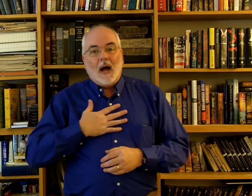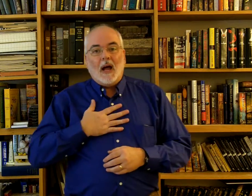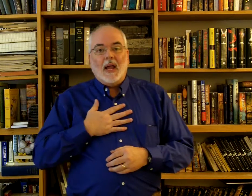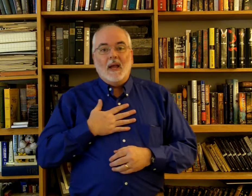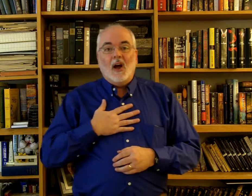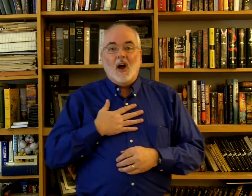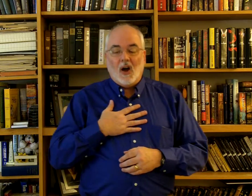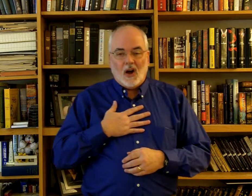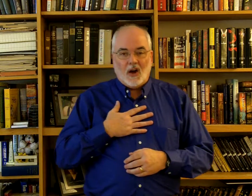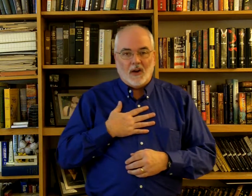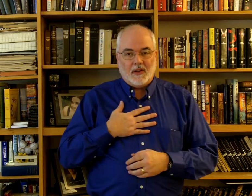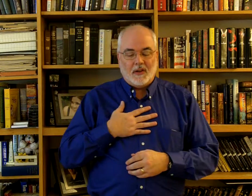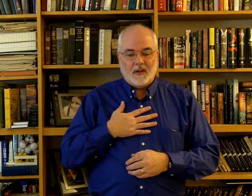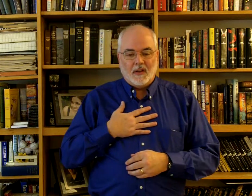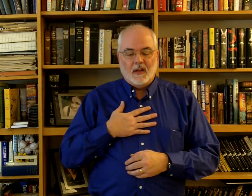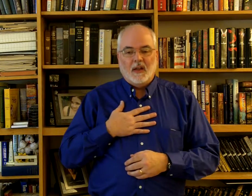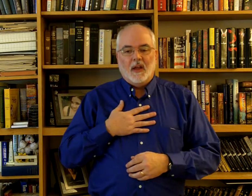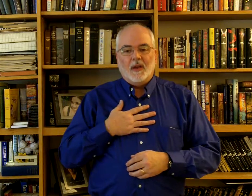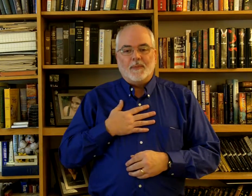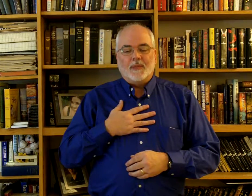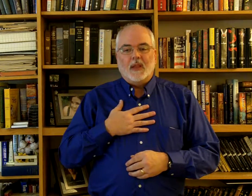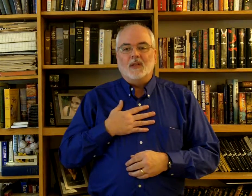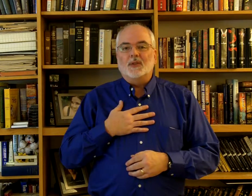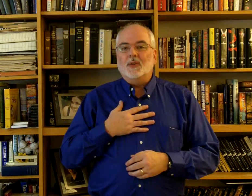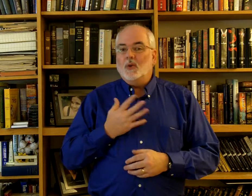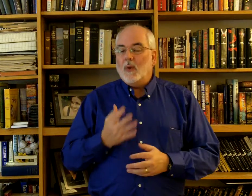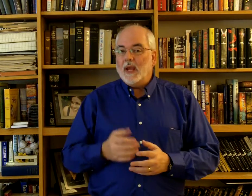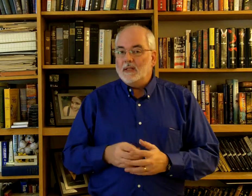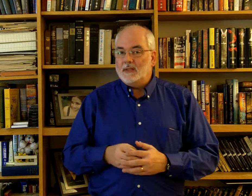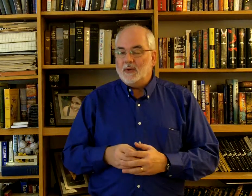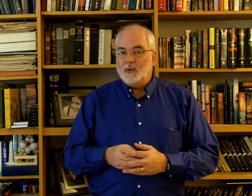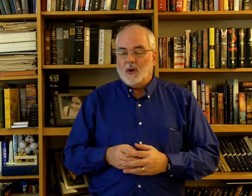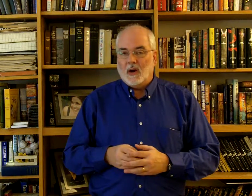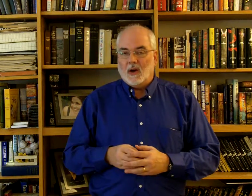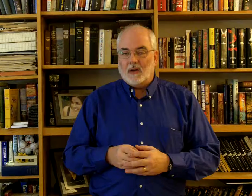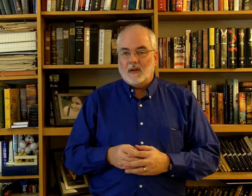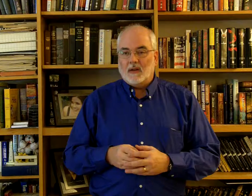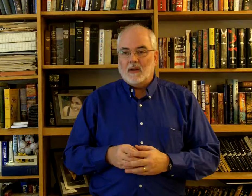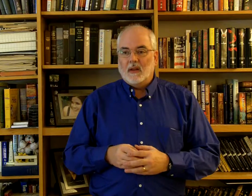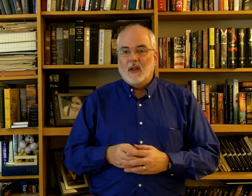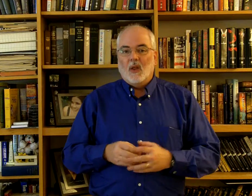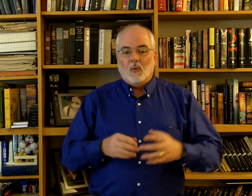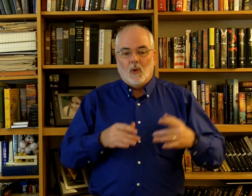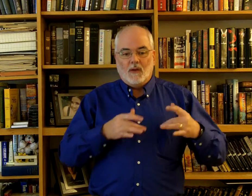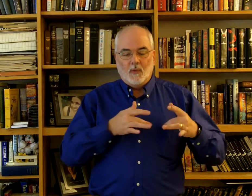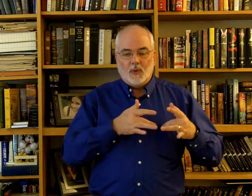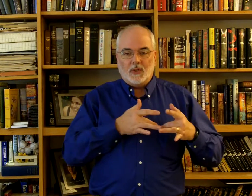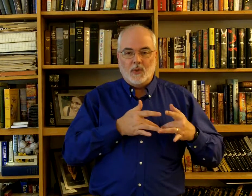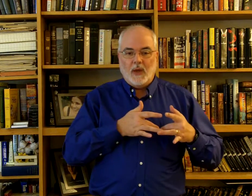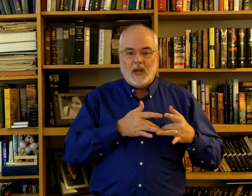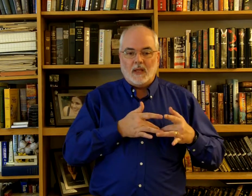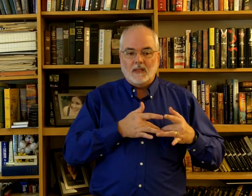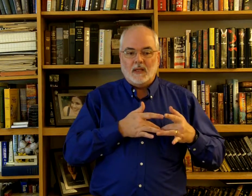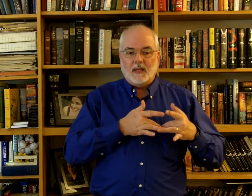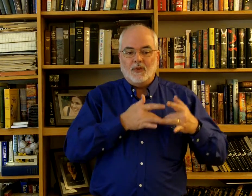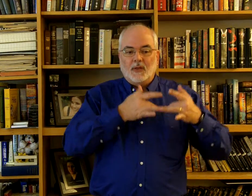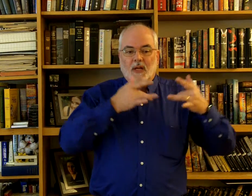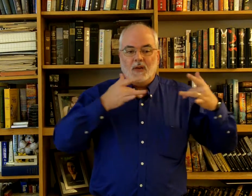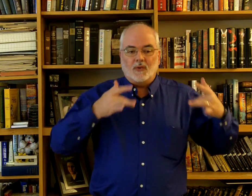My heart. There's two ways to do heart. One of them with two hands, and you just kind of draw a